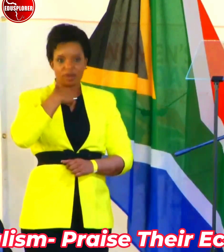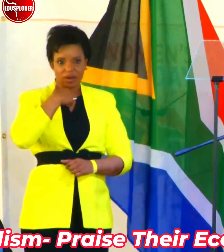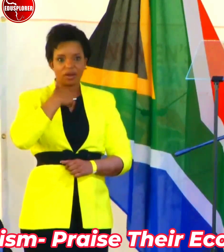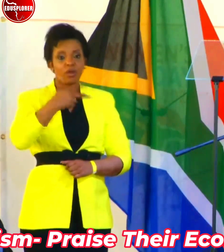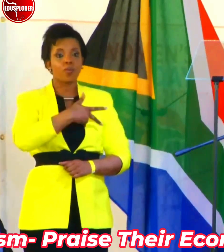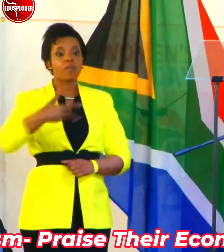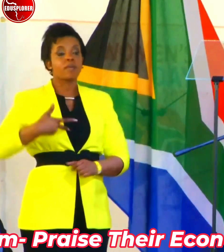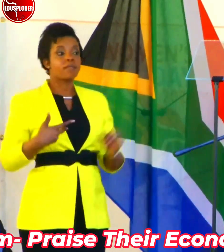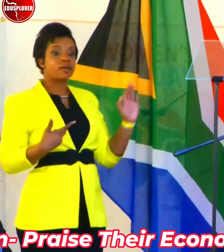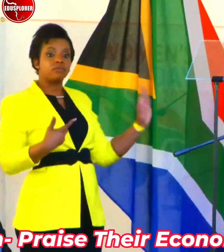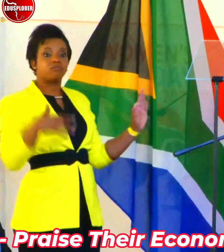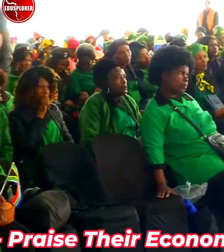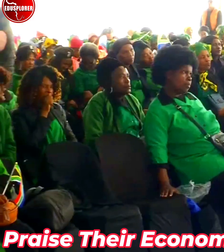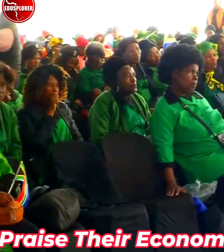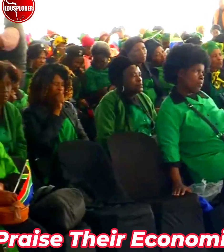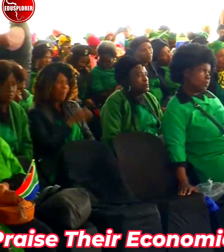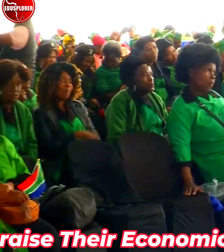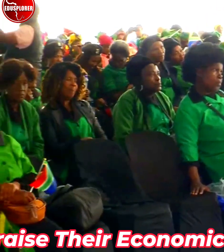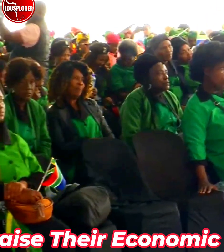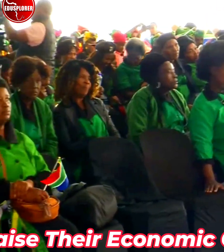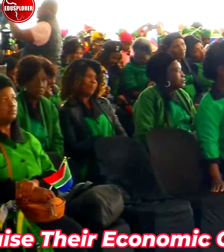these reams of papers.